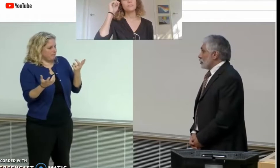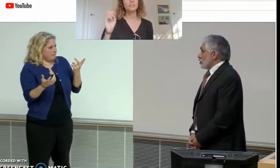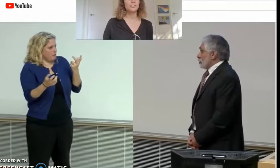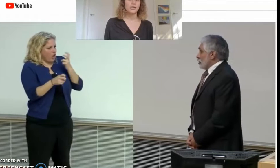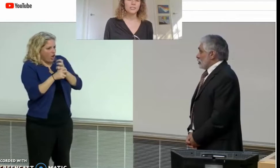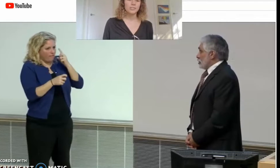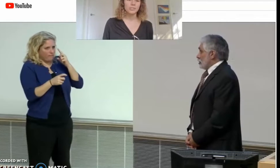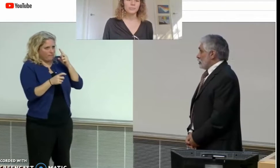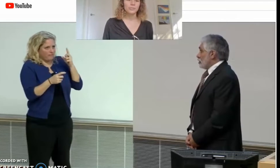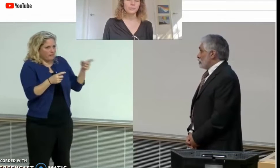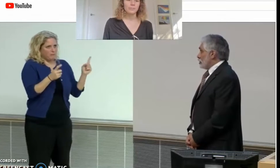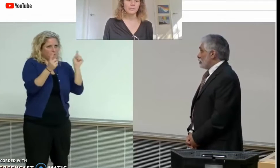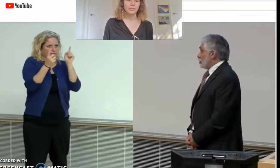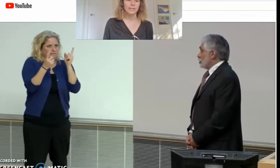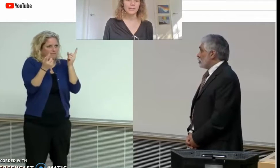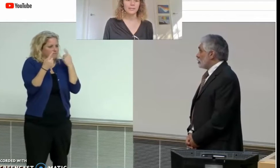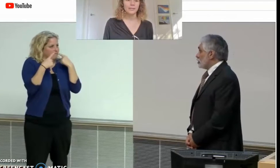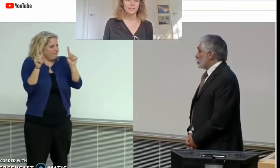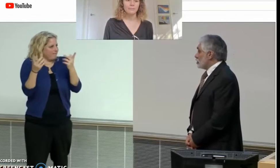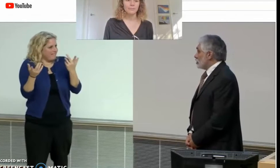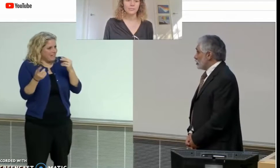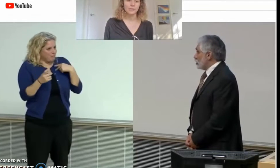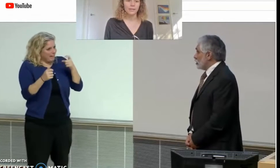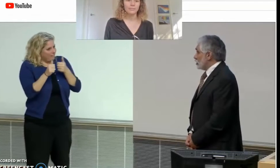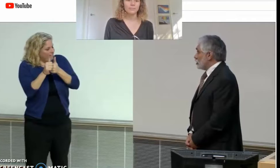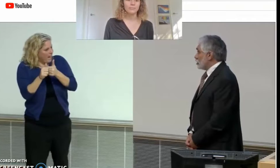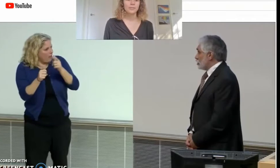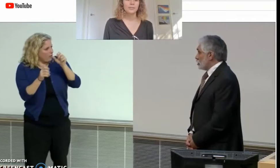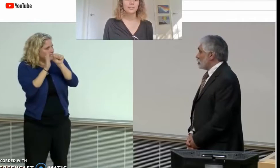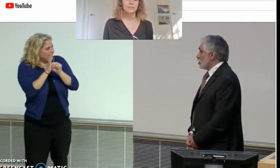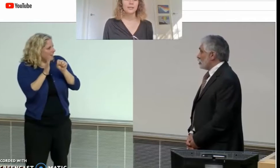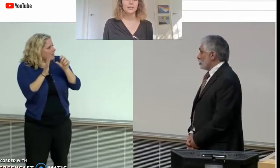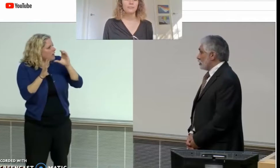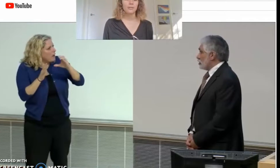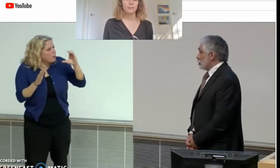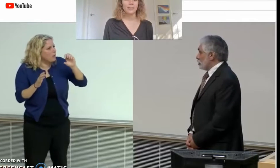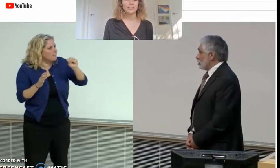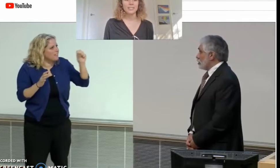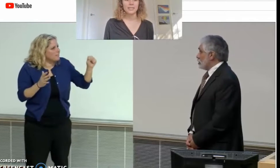Your child should be able to read at a certain level and follow the path to